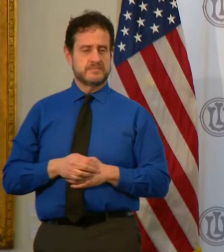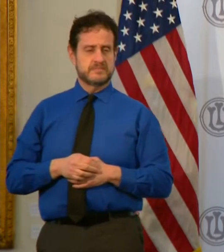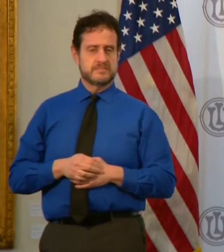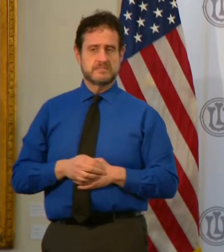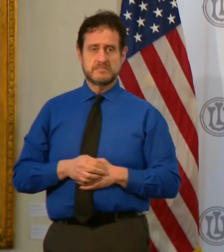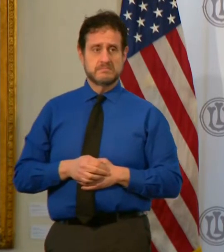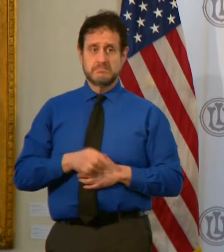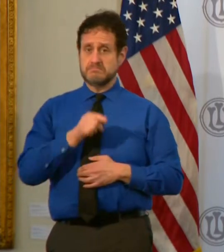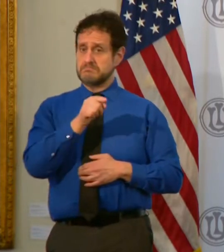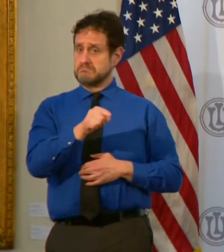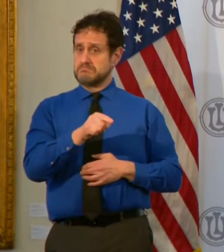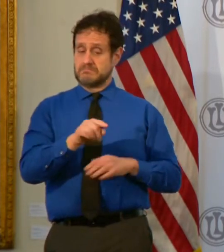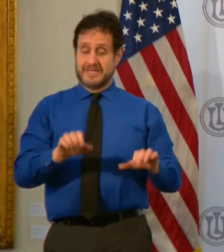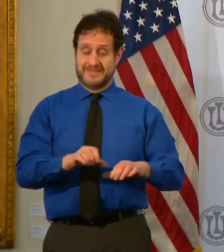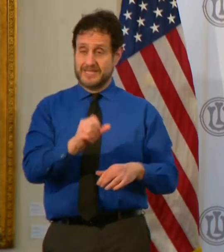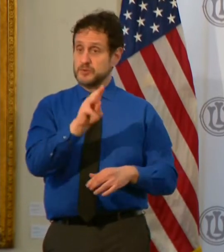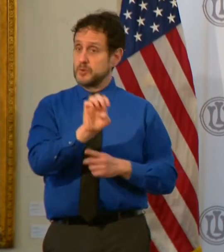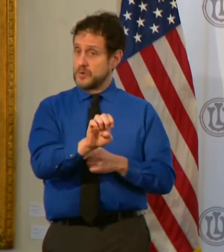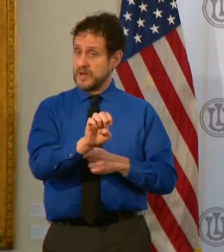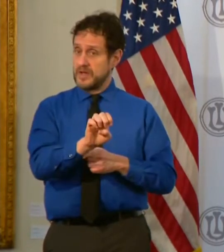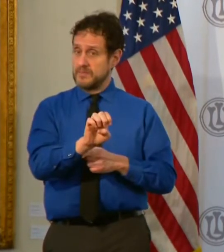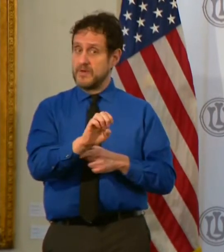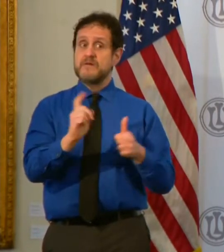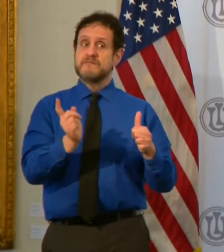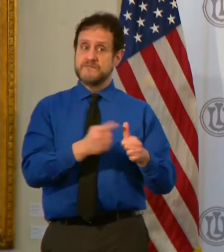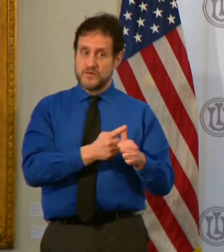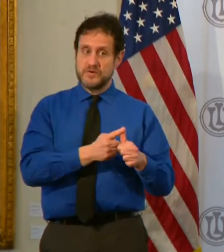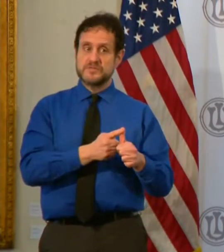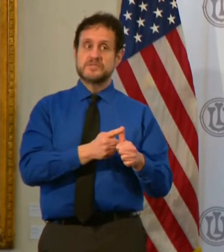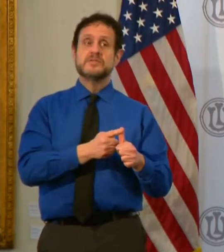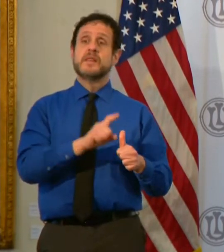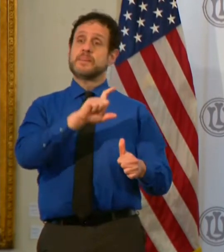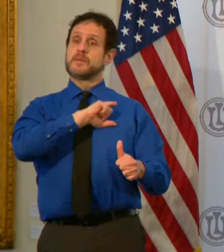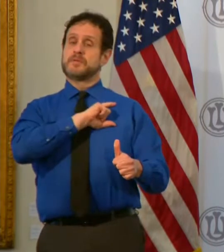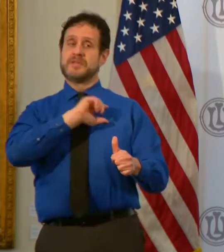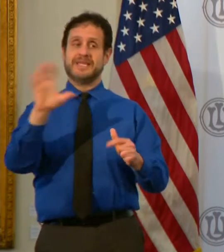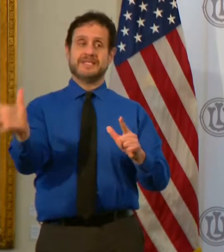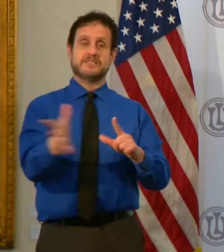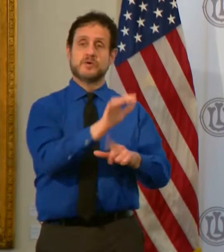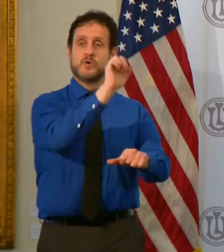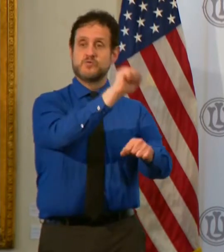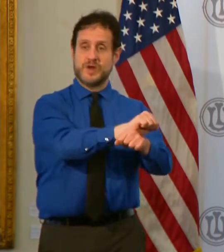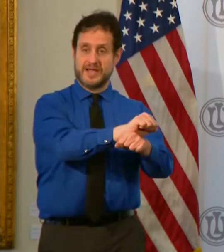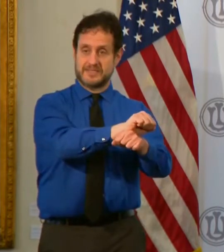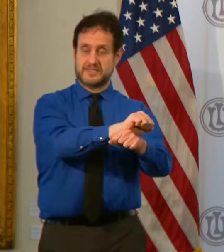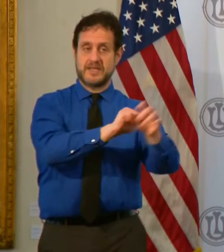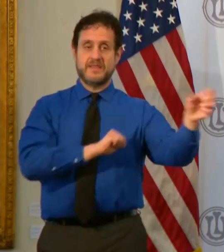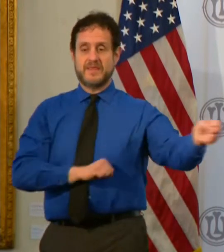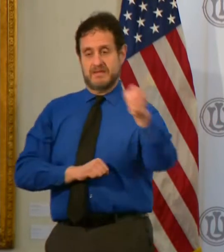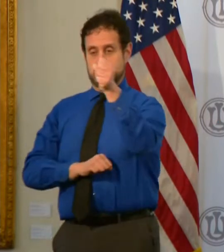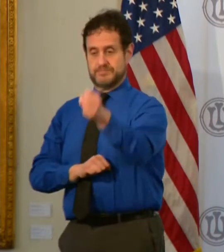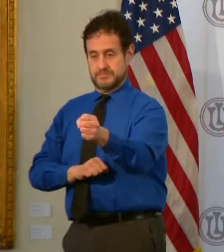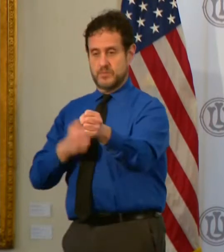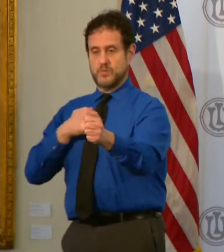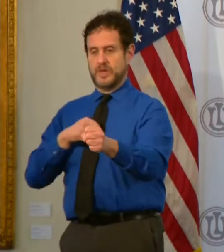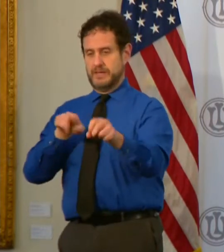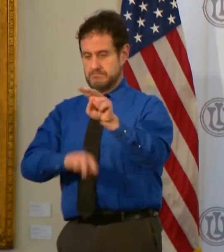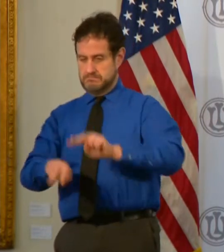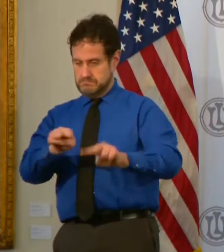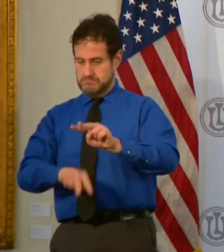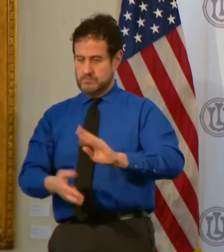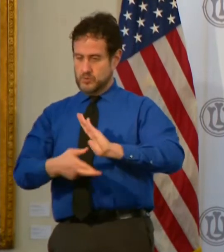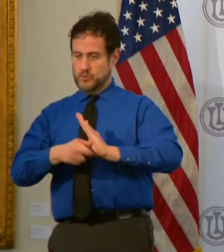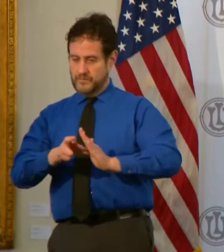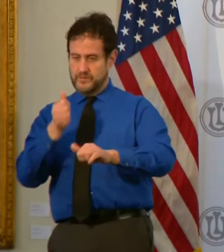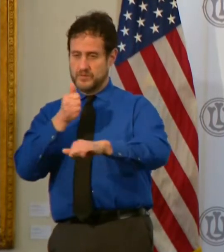Someone commits a crime, they have to be arrested, and then they're brought to us for a review of charges. If